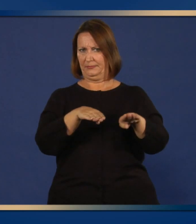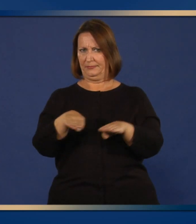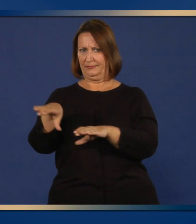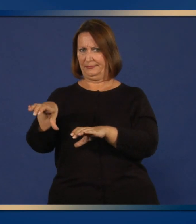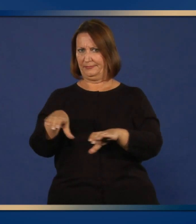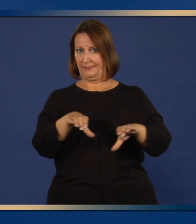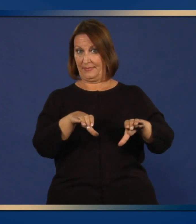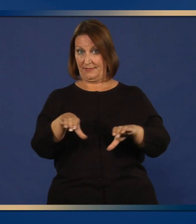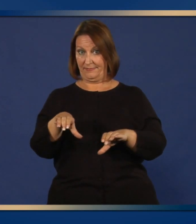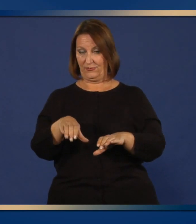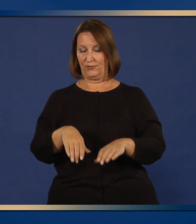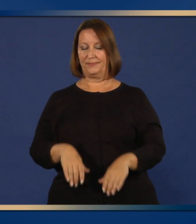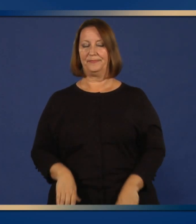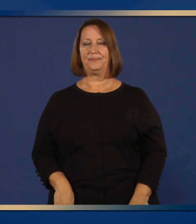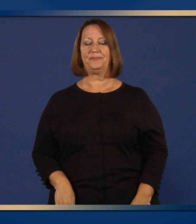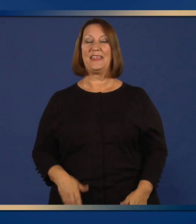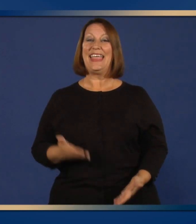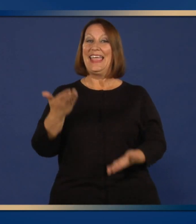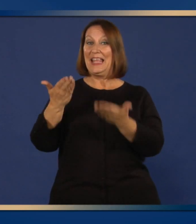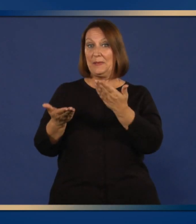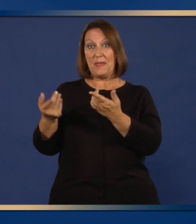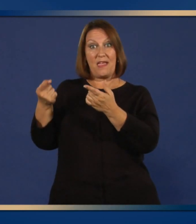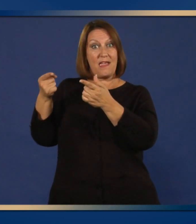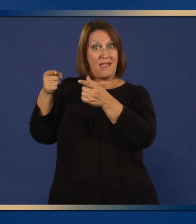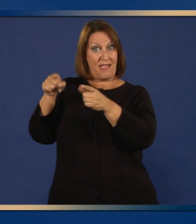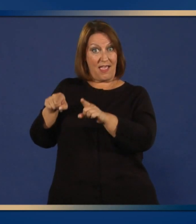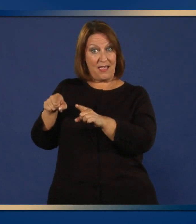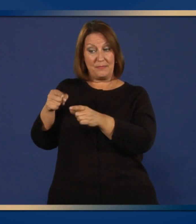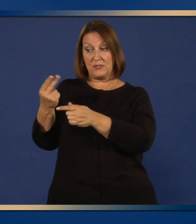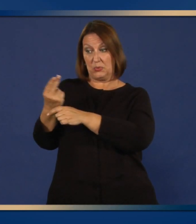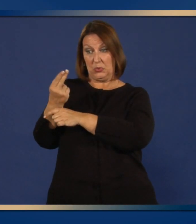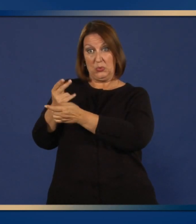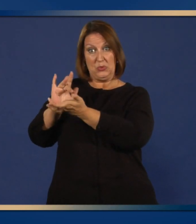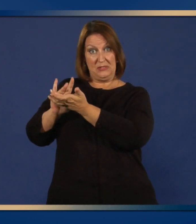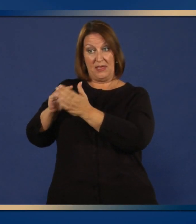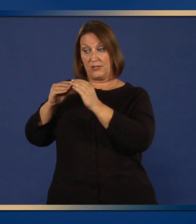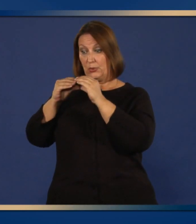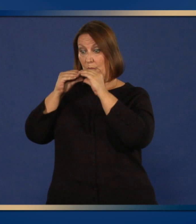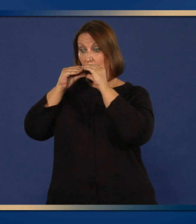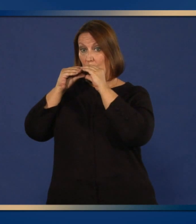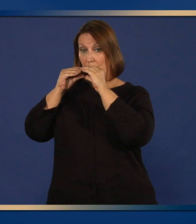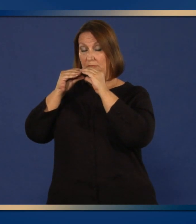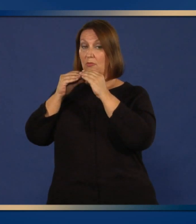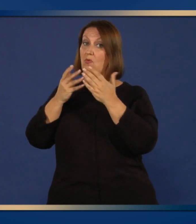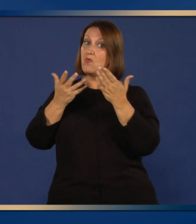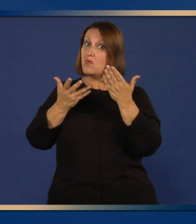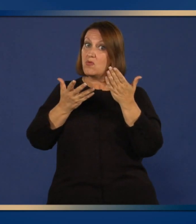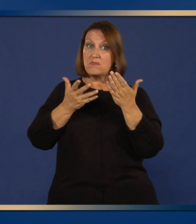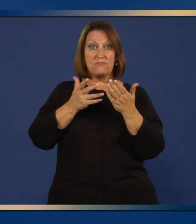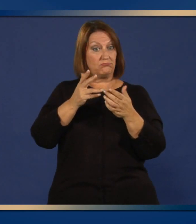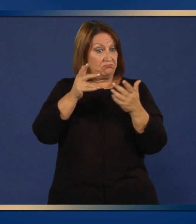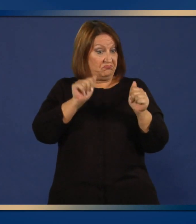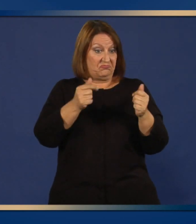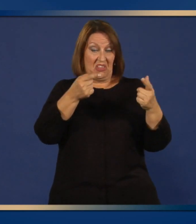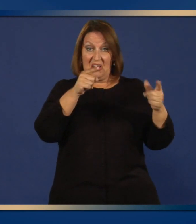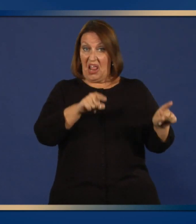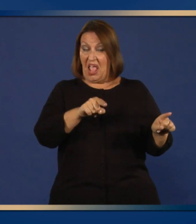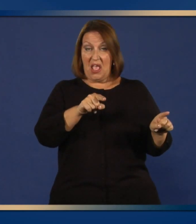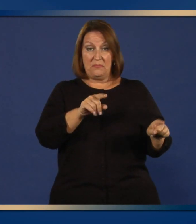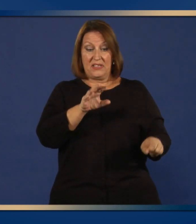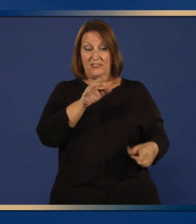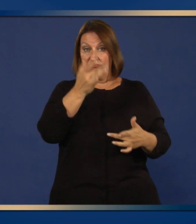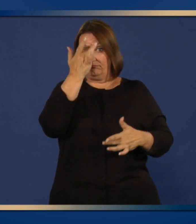These events may occur after beginning Zenamavir or may occur when flu is